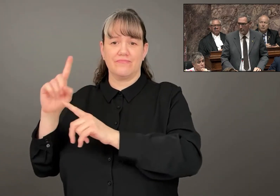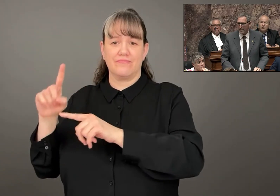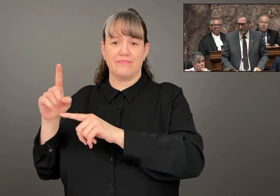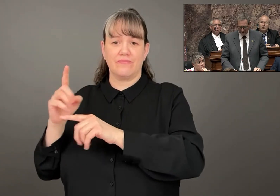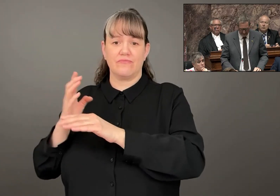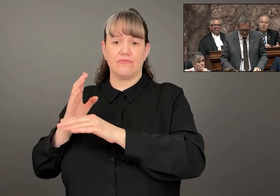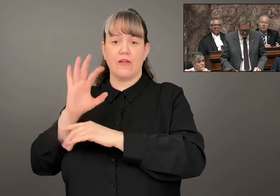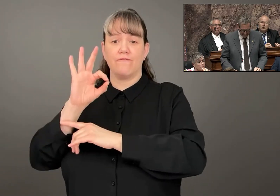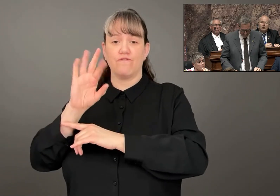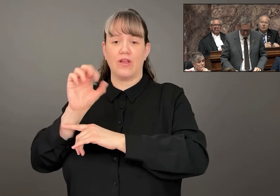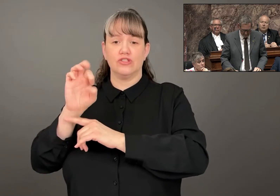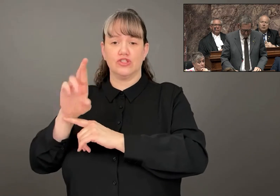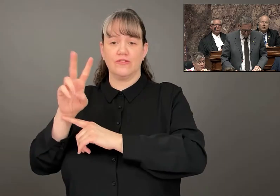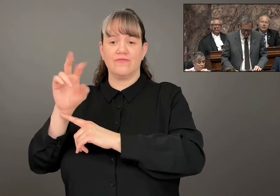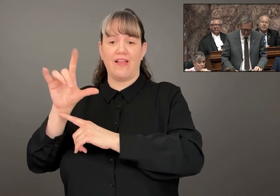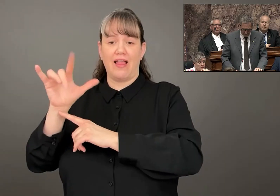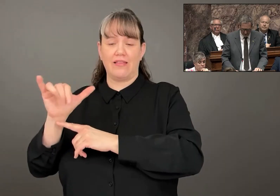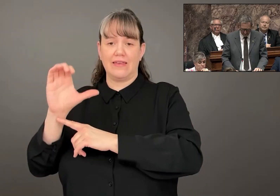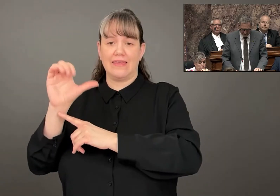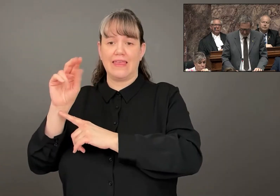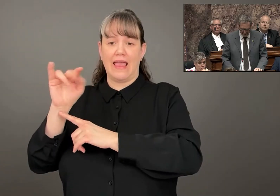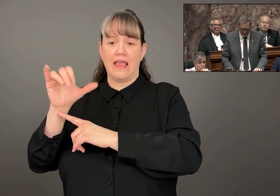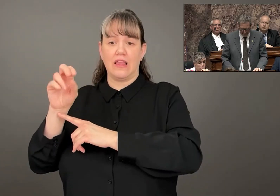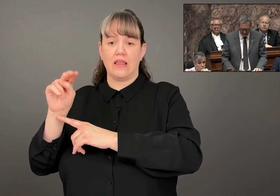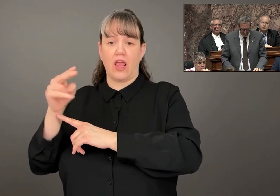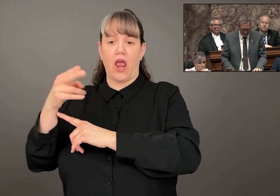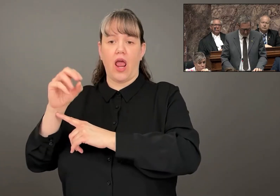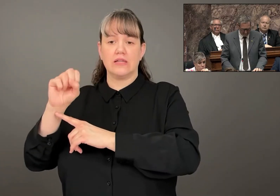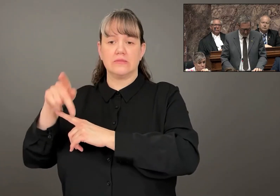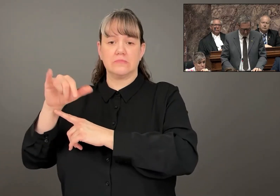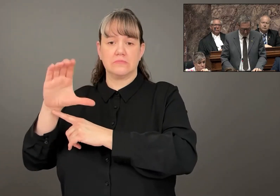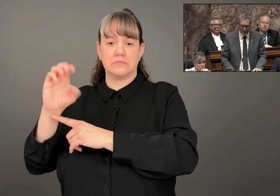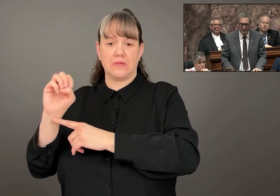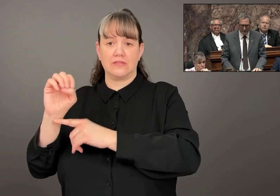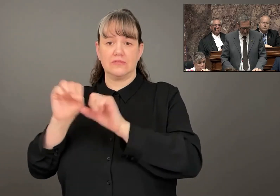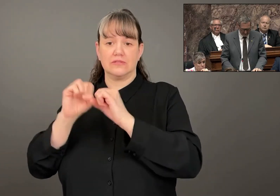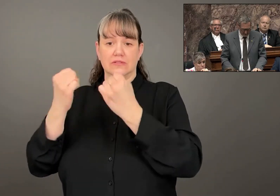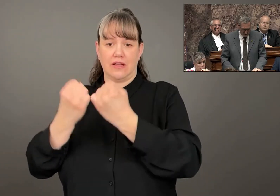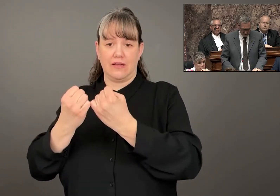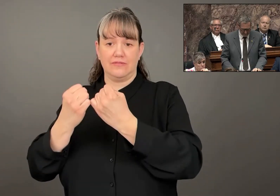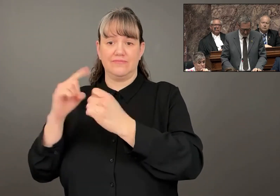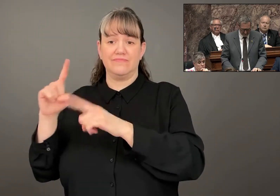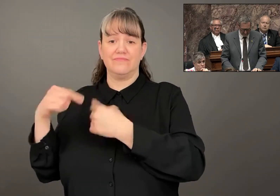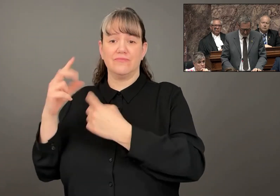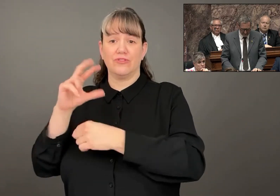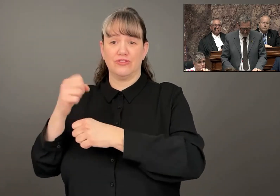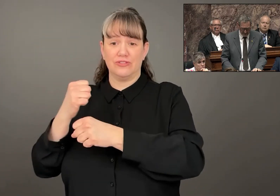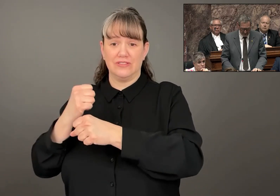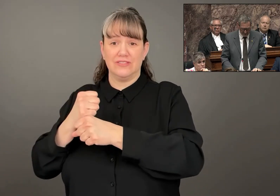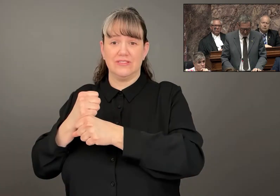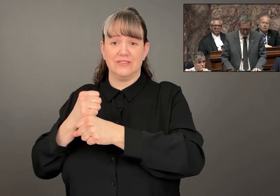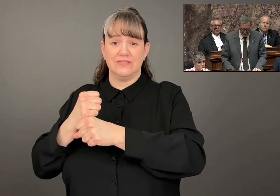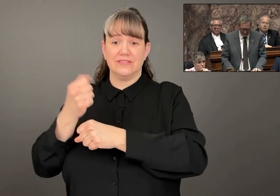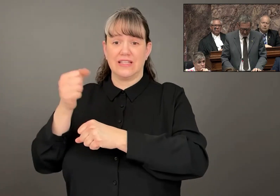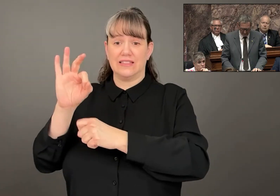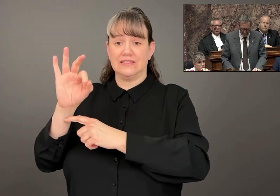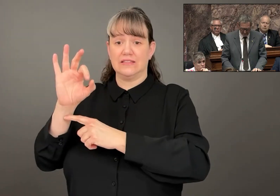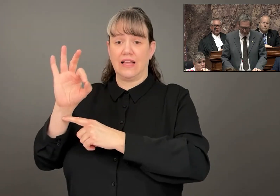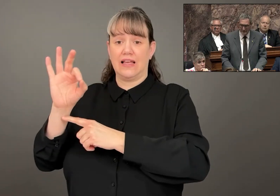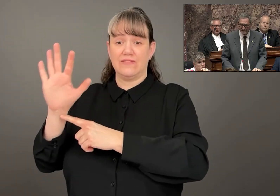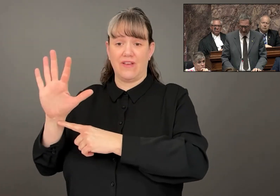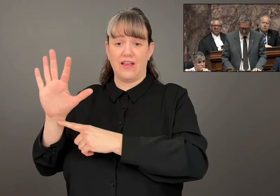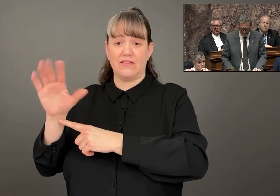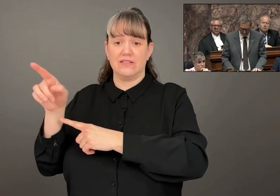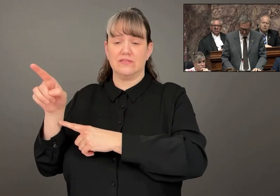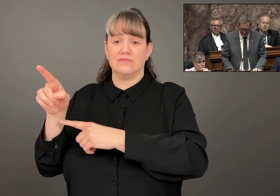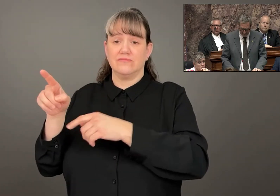February 20th, 1995, this remarkable society has provided vital bereavement, hospice services, ensuring that individuals